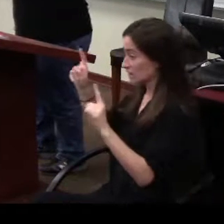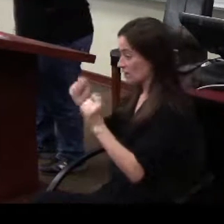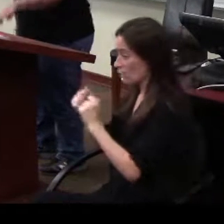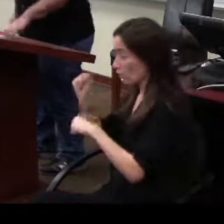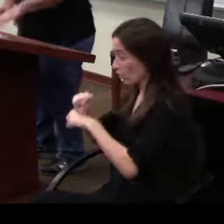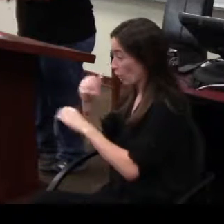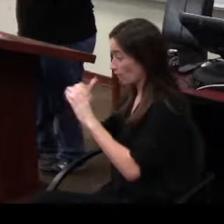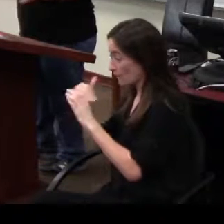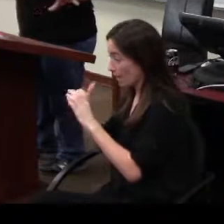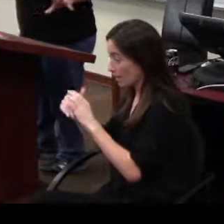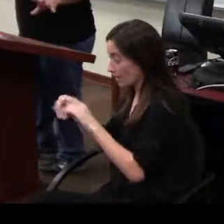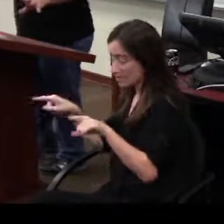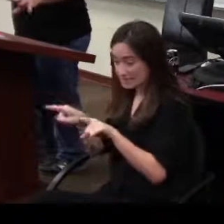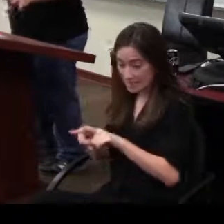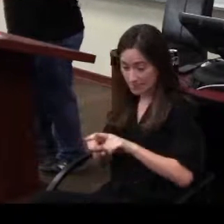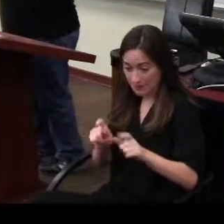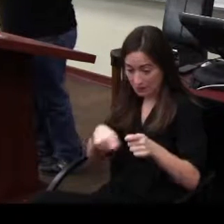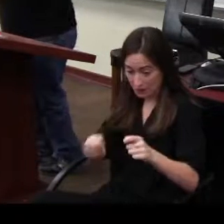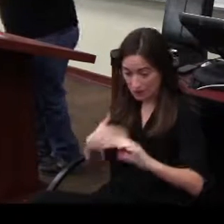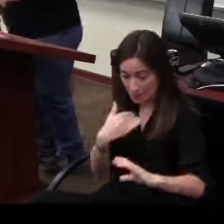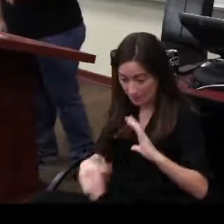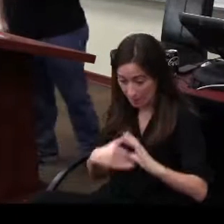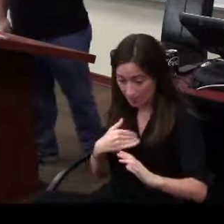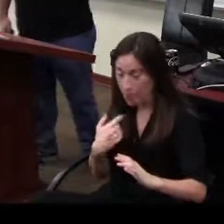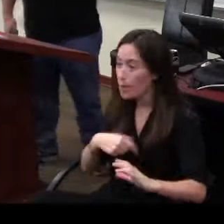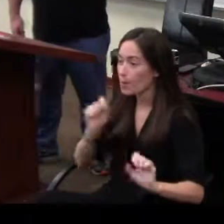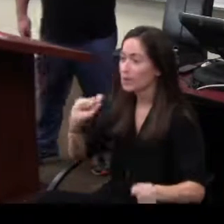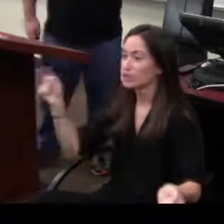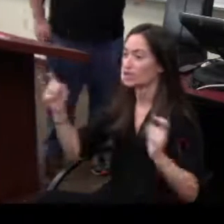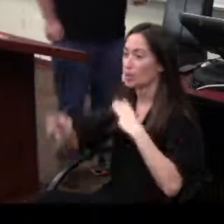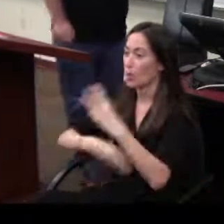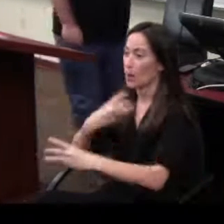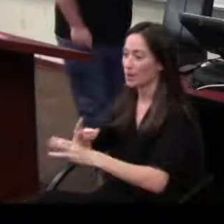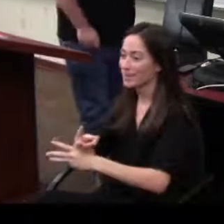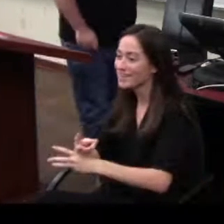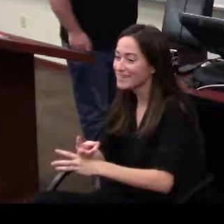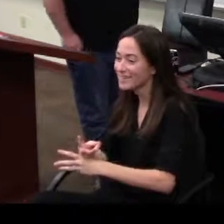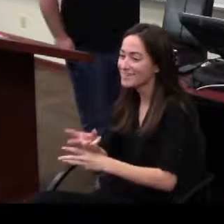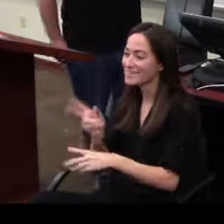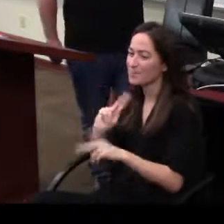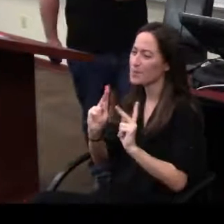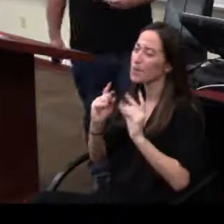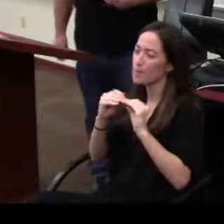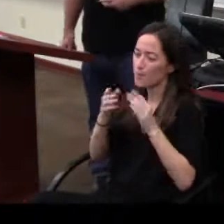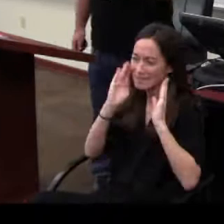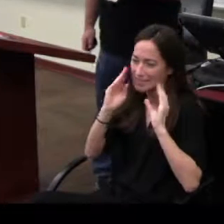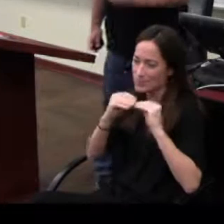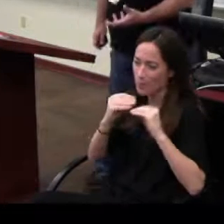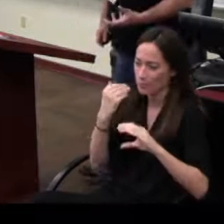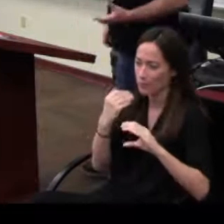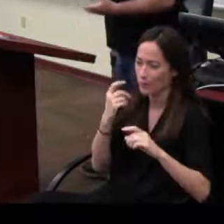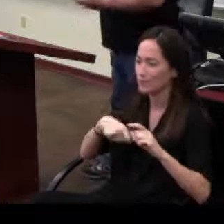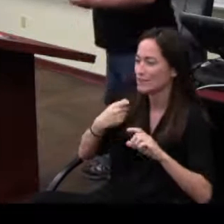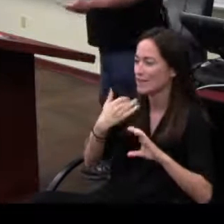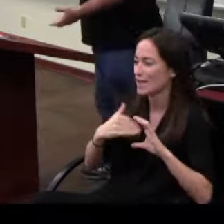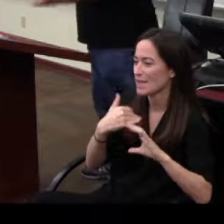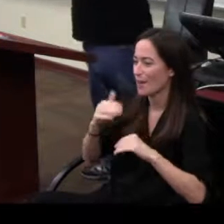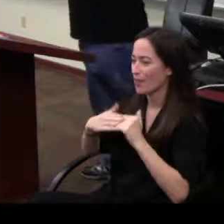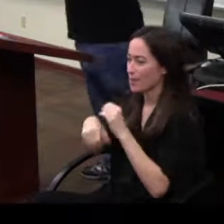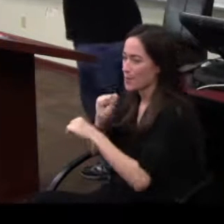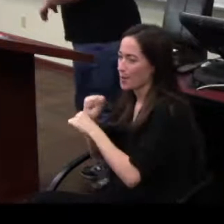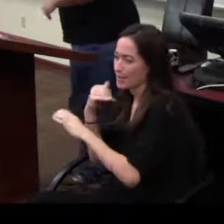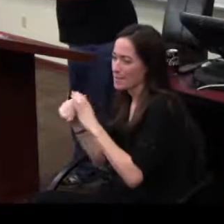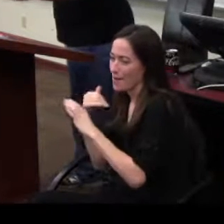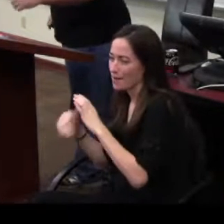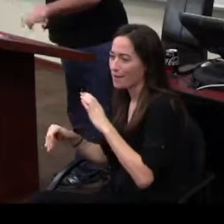with phishing emails, man, we could change the world. All right? But these guys are writing these very enticing emails to get people to open these